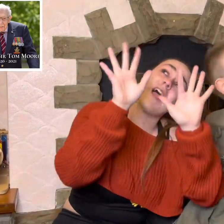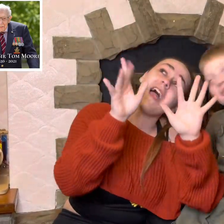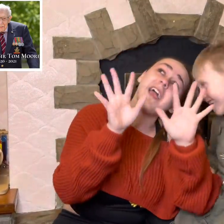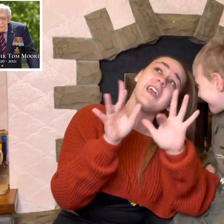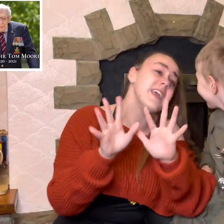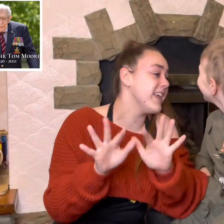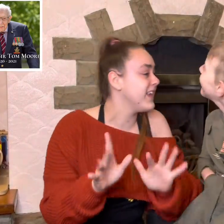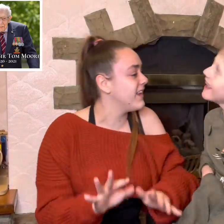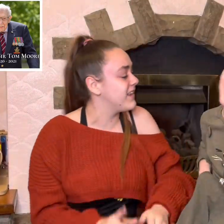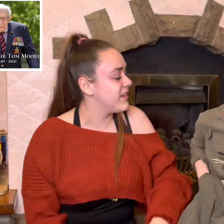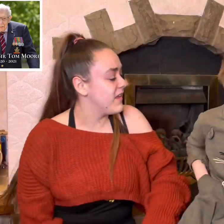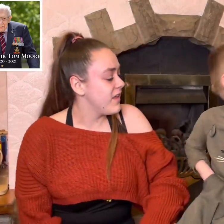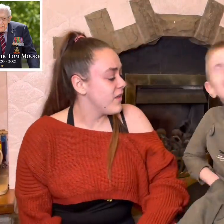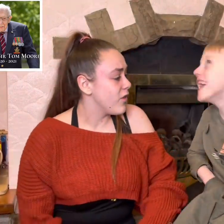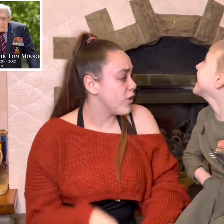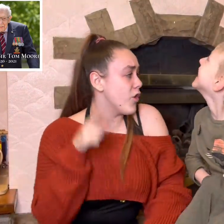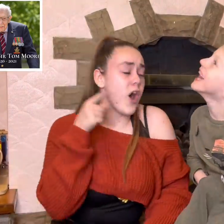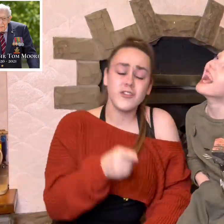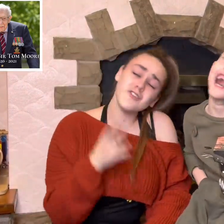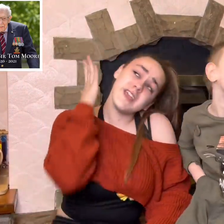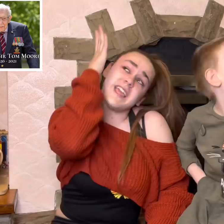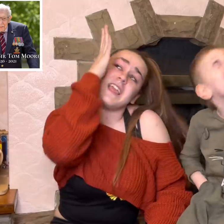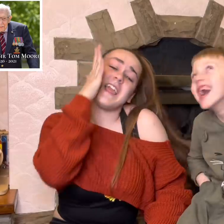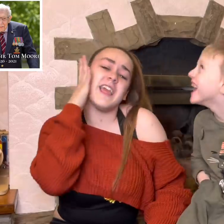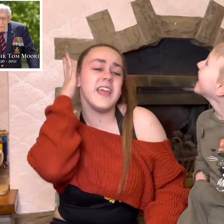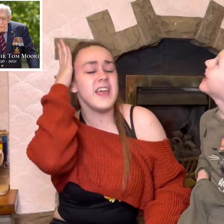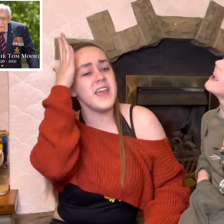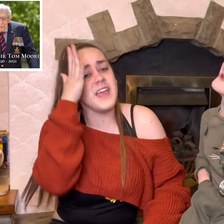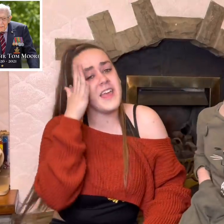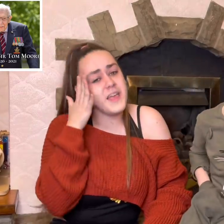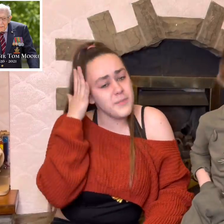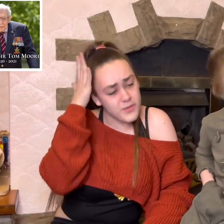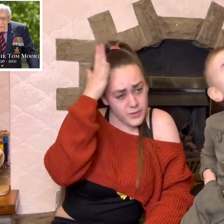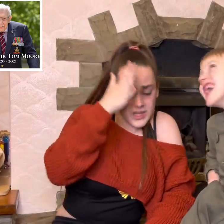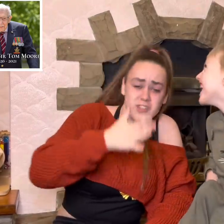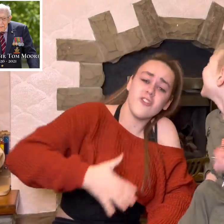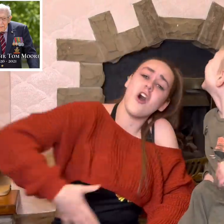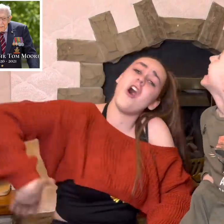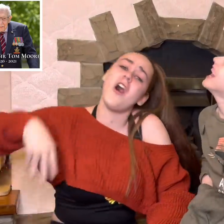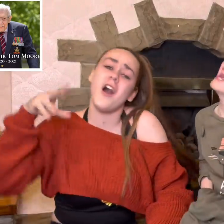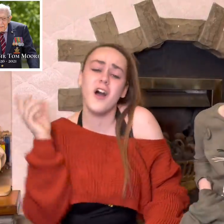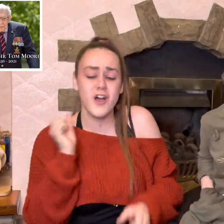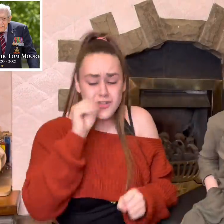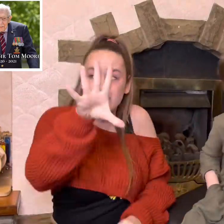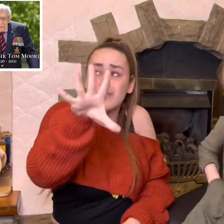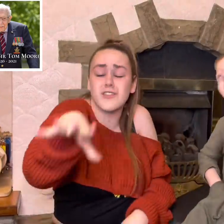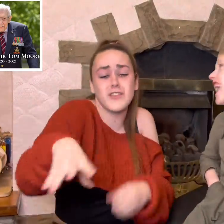rain, though your dreams be tossed and